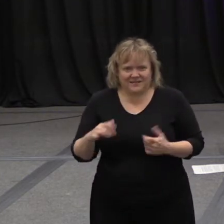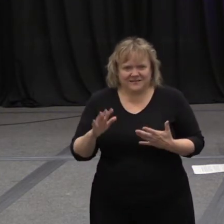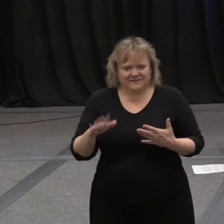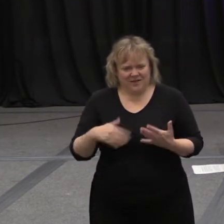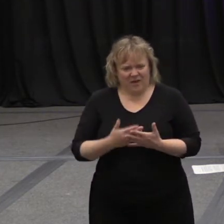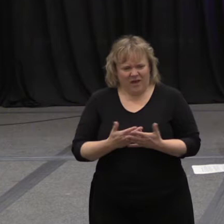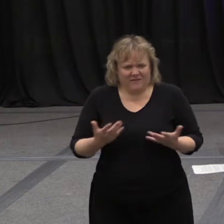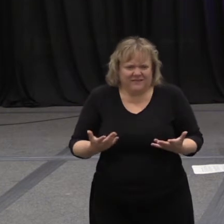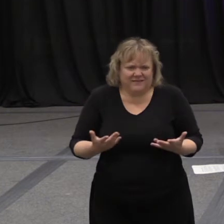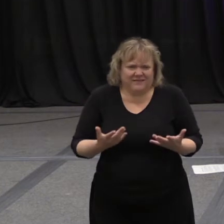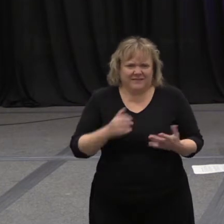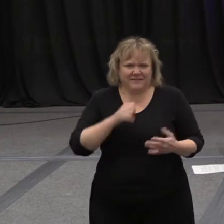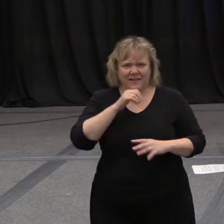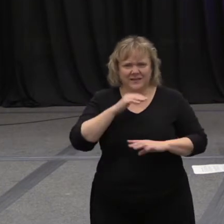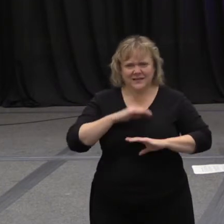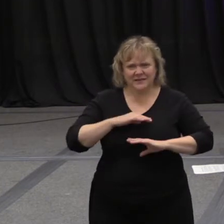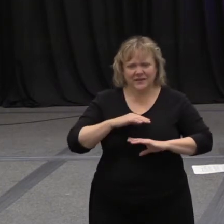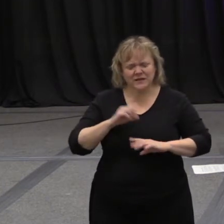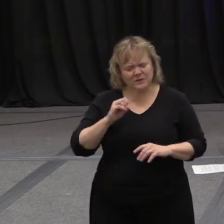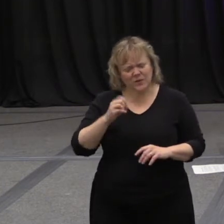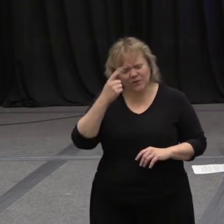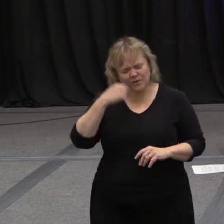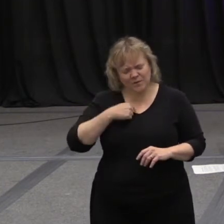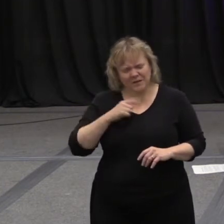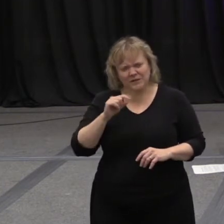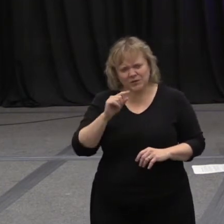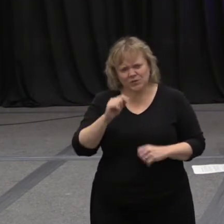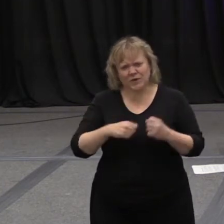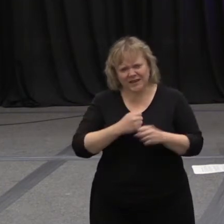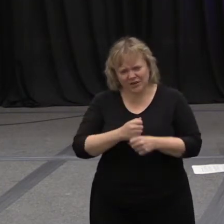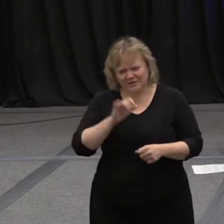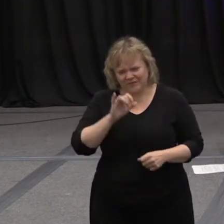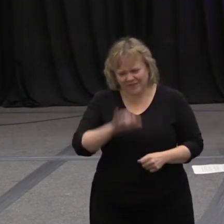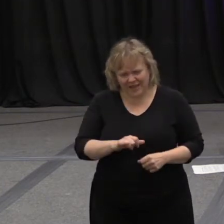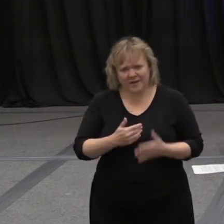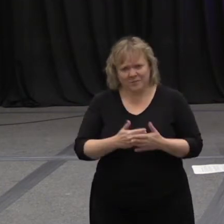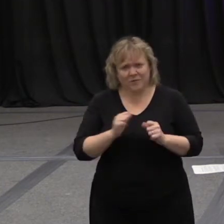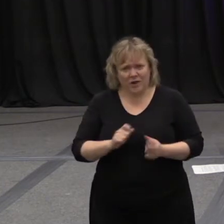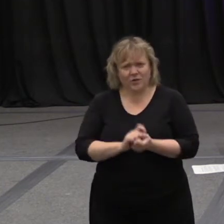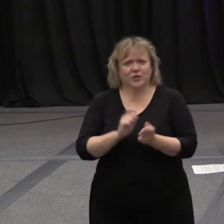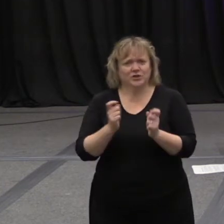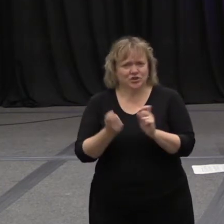It took me 20 years to make the change, but it's possible. And